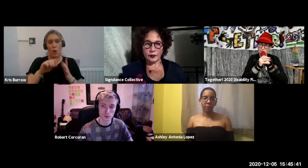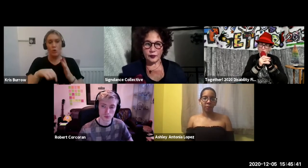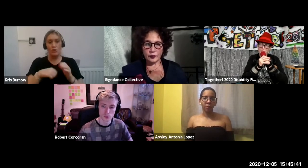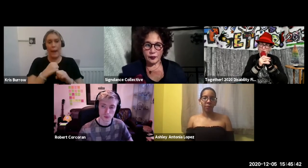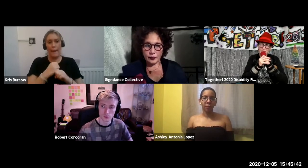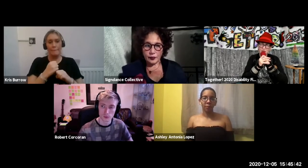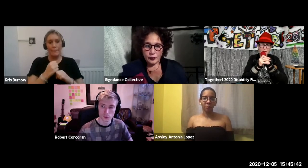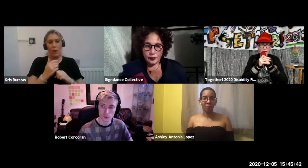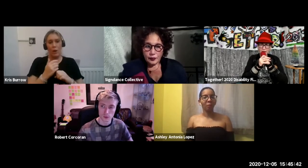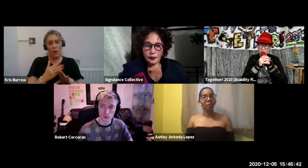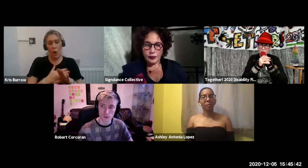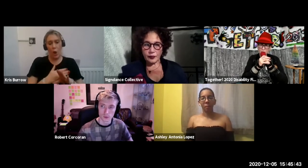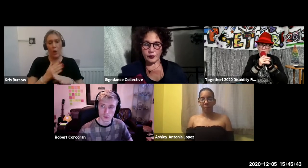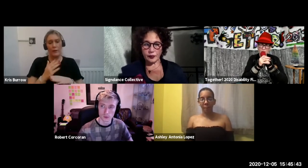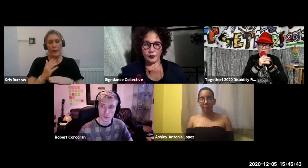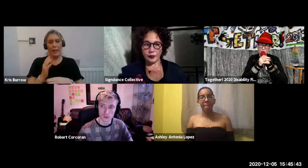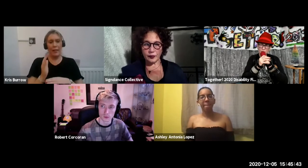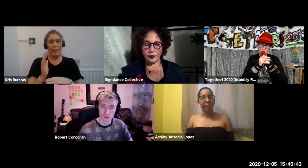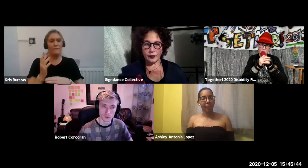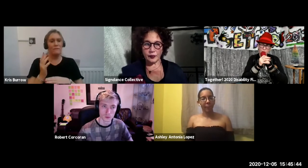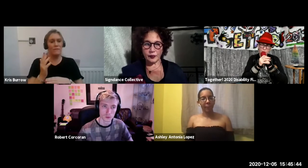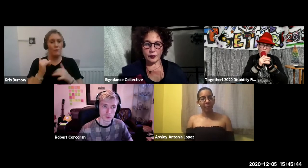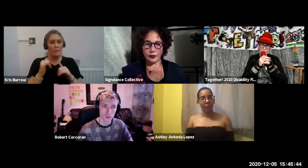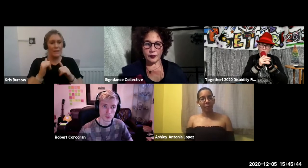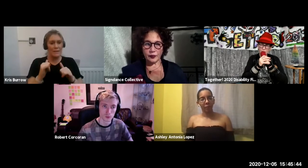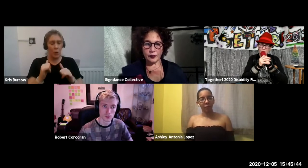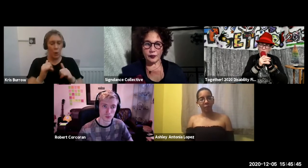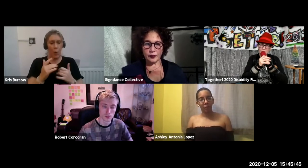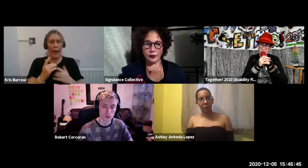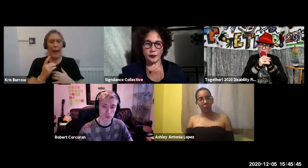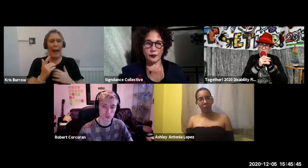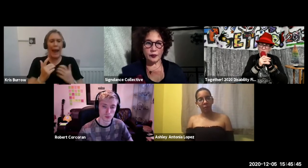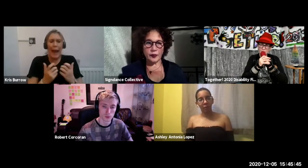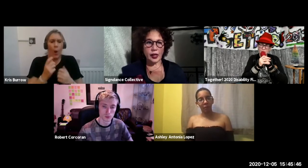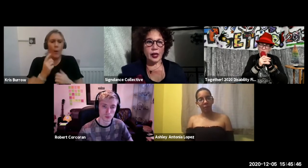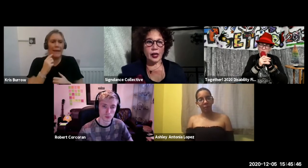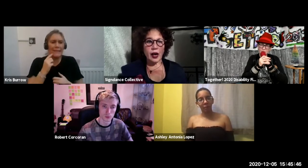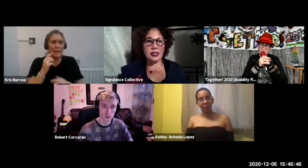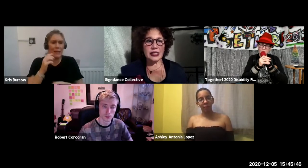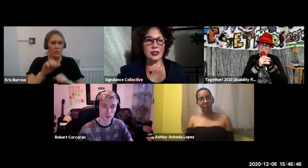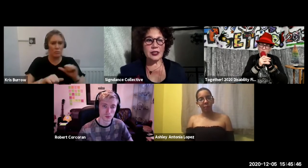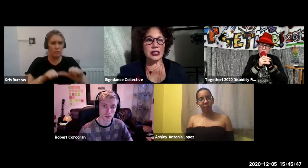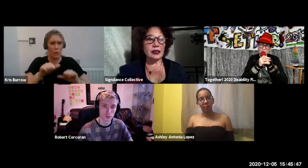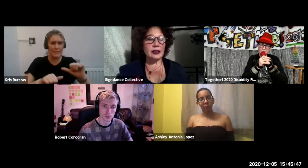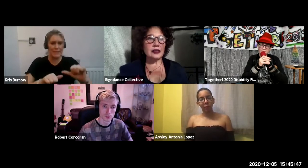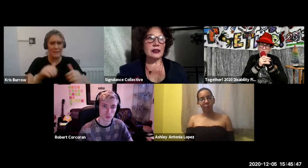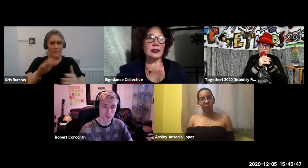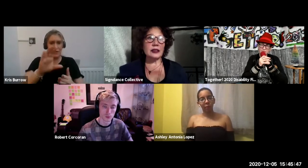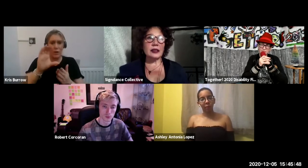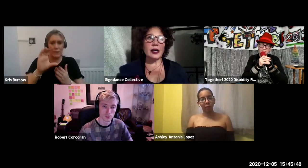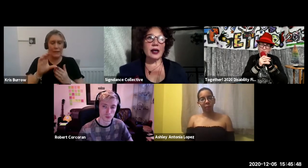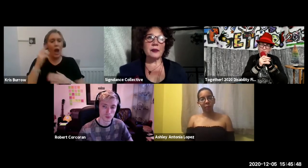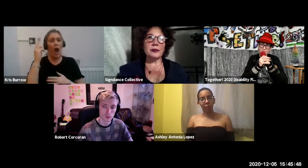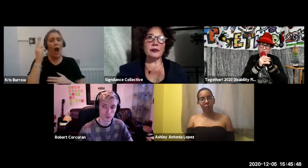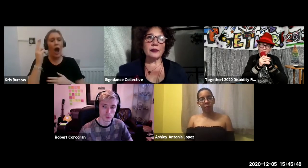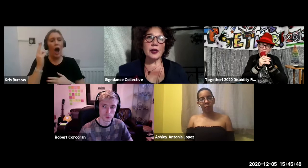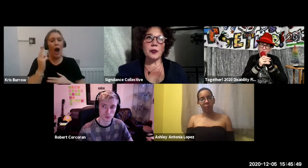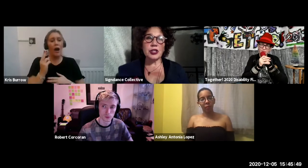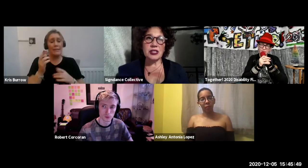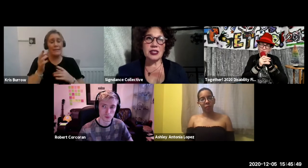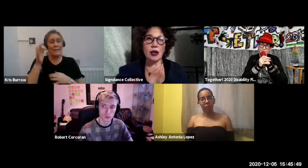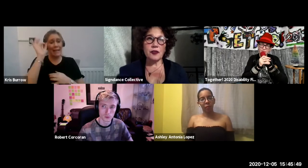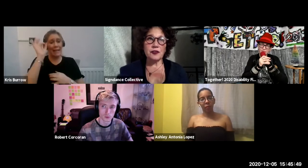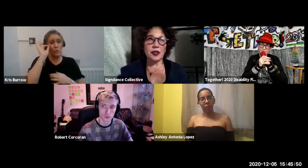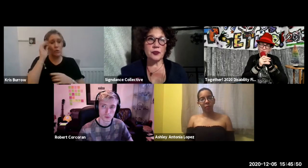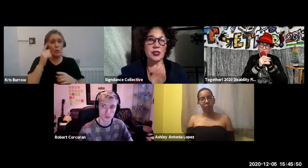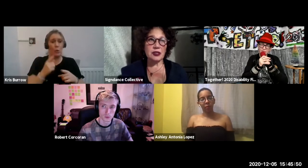priority for filmmakers. How easy did you find that process? Arts Council England